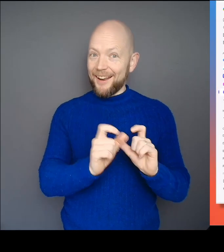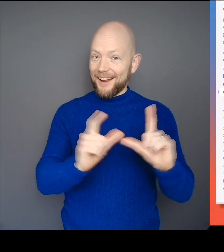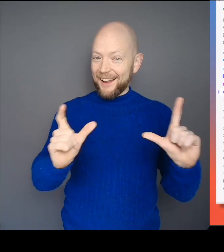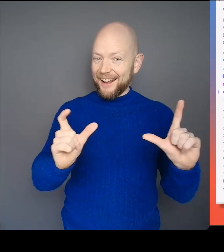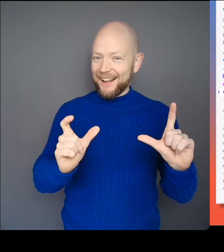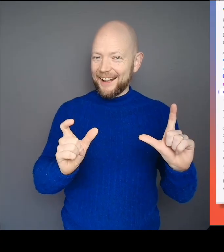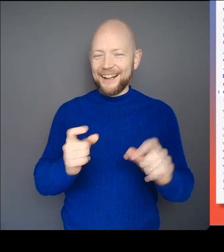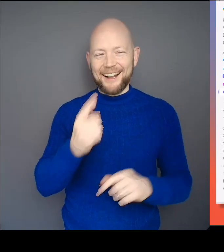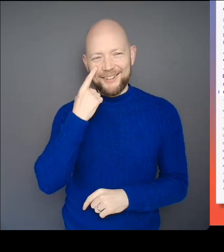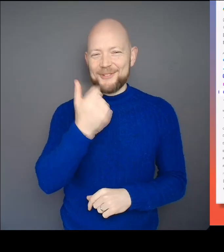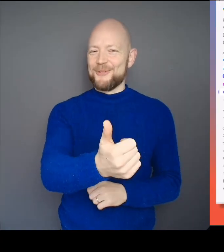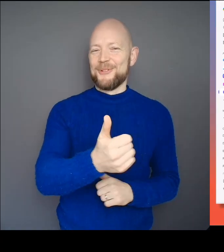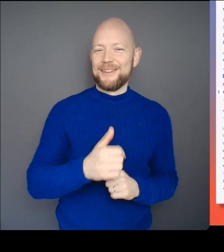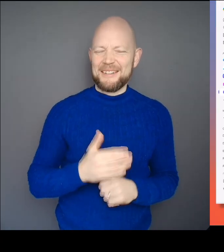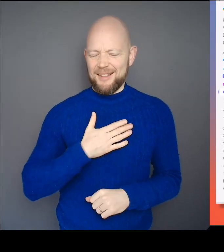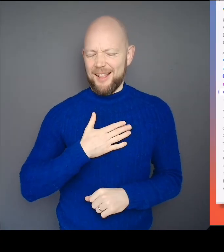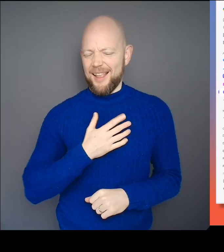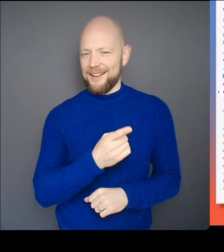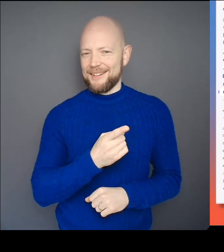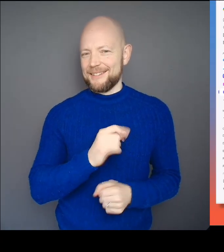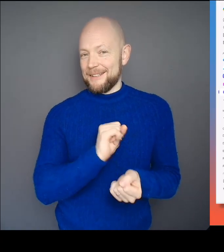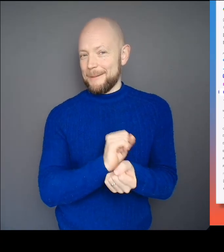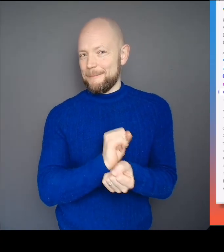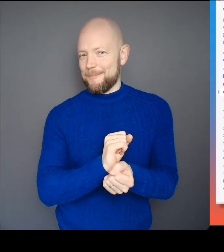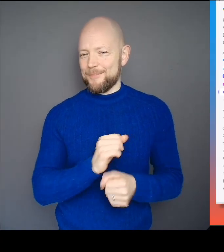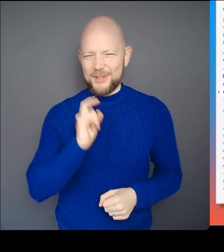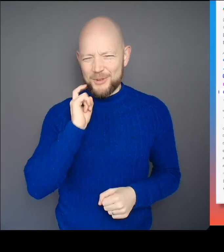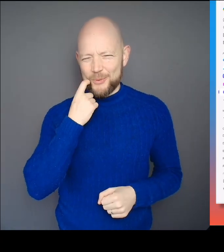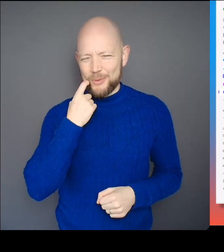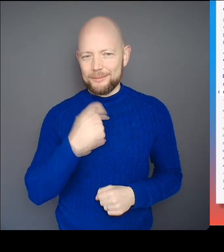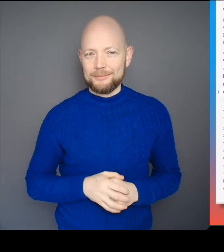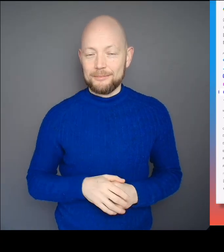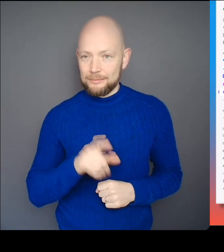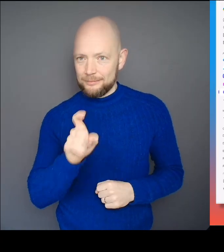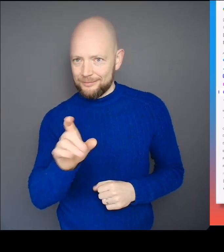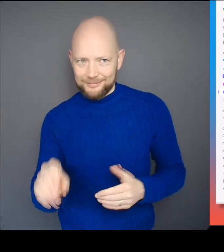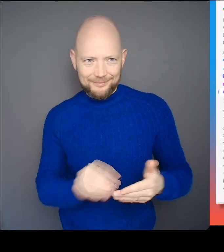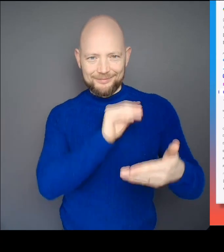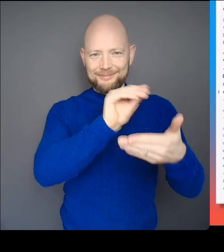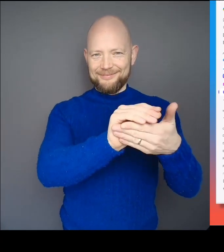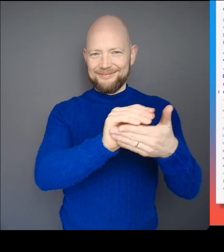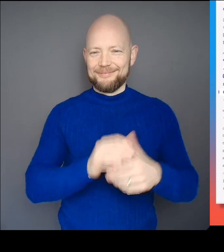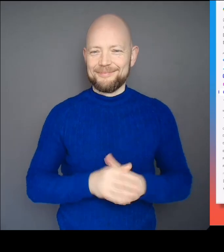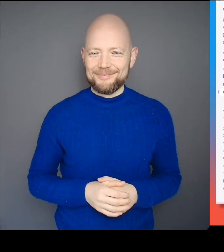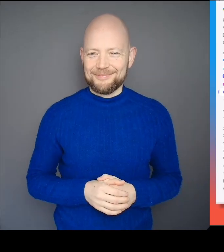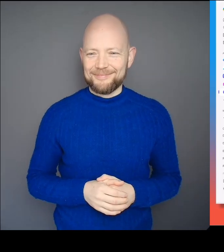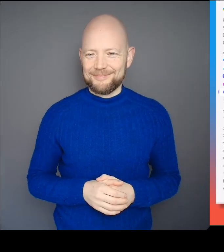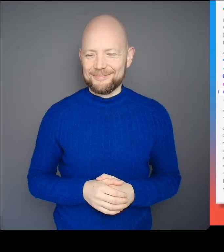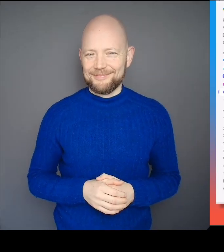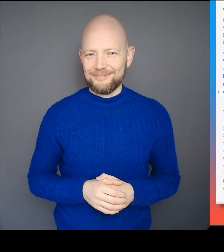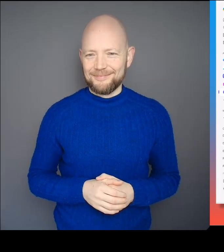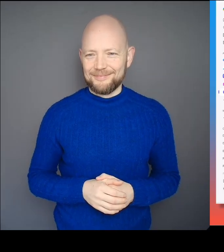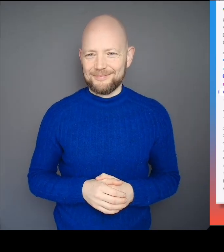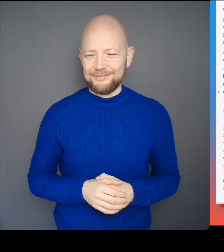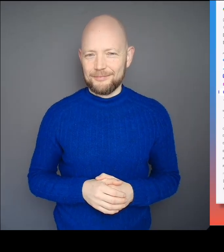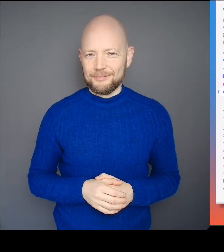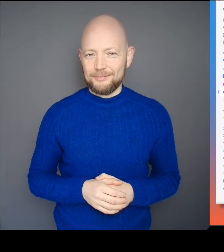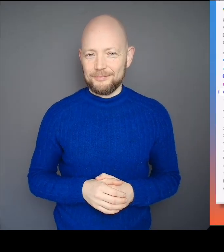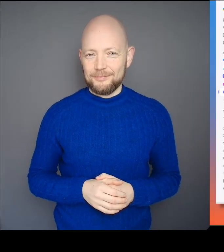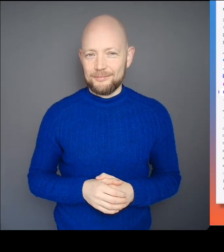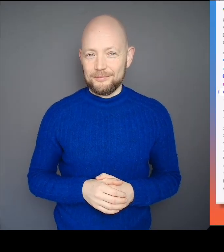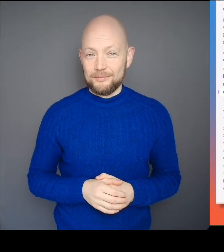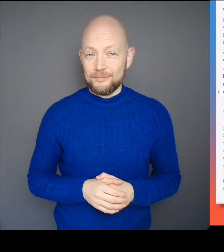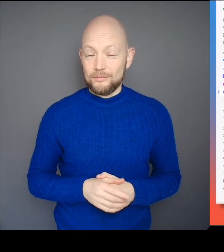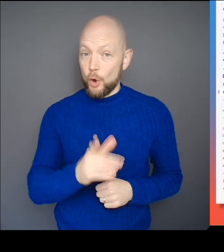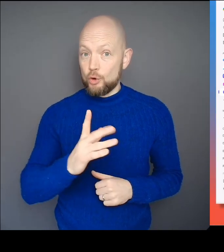All right, and there we have it. That's quite a cute little pause at Workday type thing. I can just click apply, and there it is.